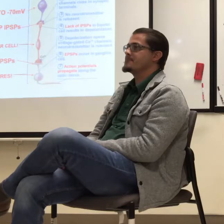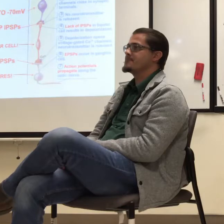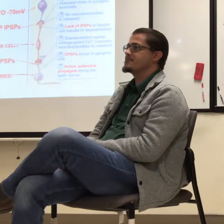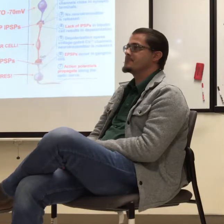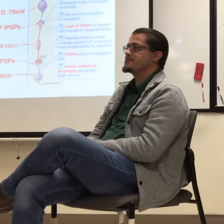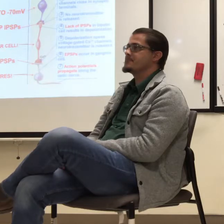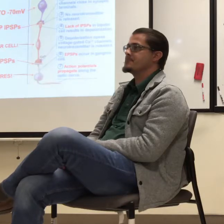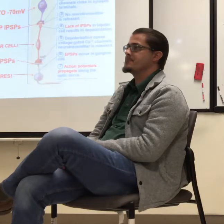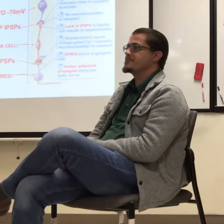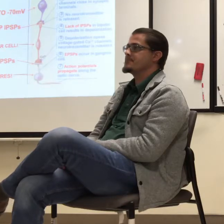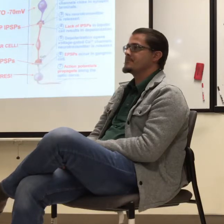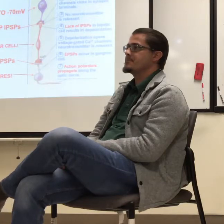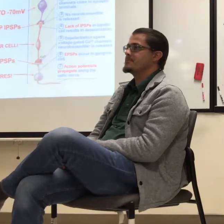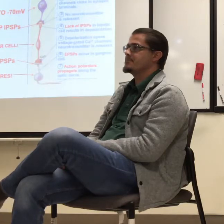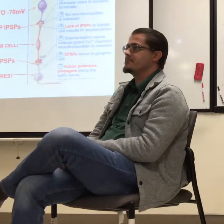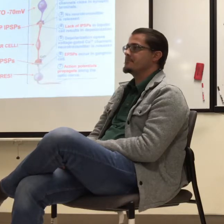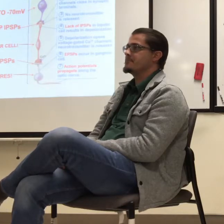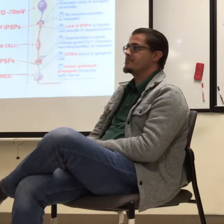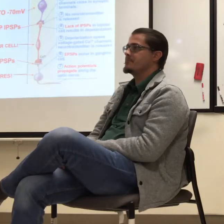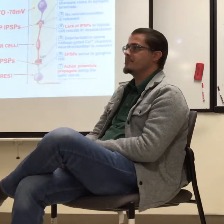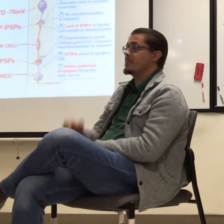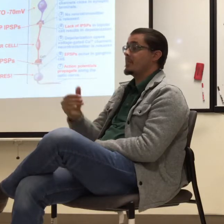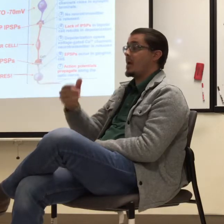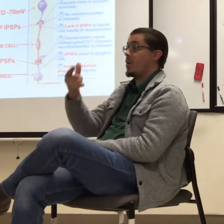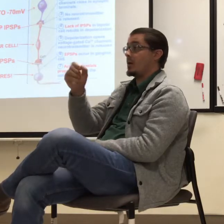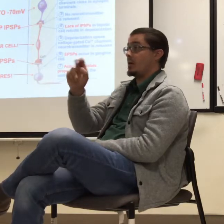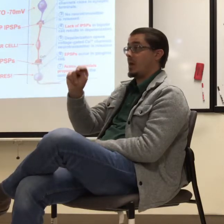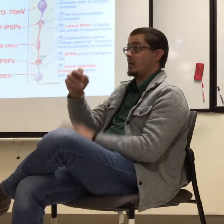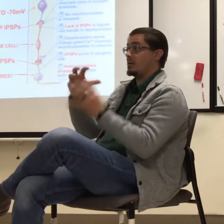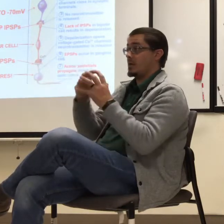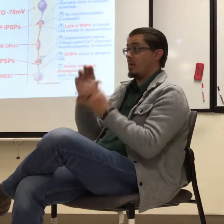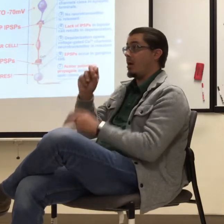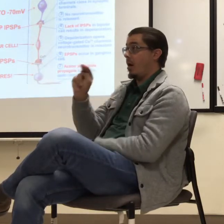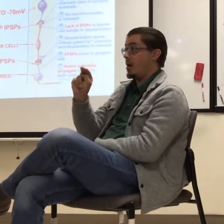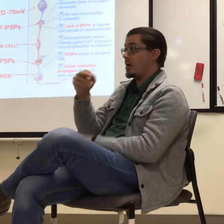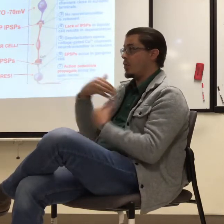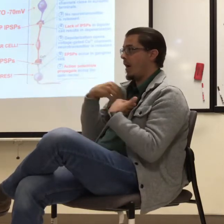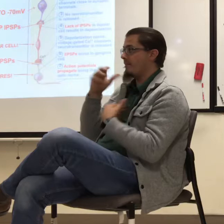So when you do that, the ganglion cell is now on, and you got APs,